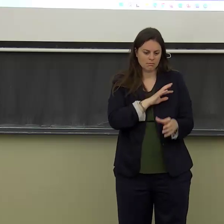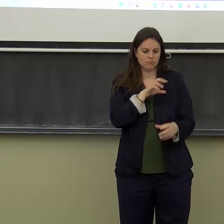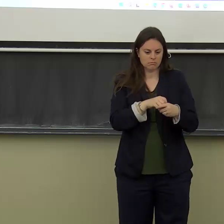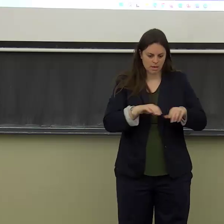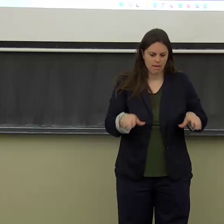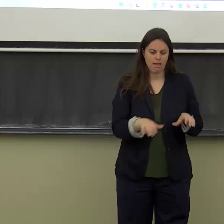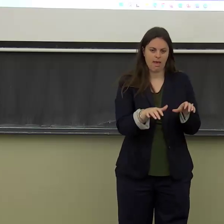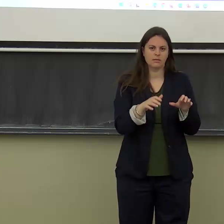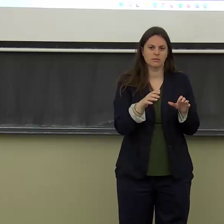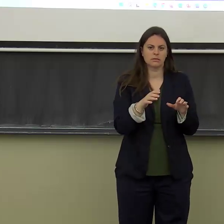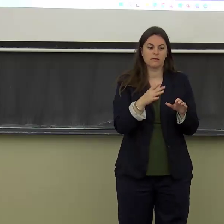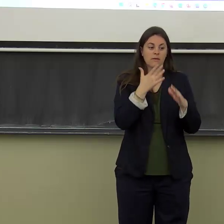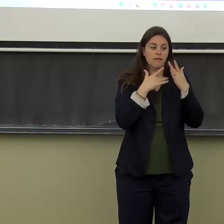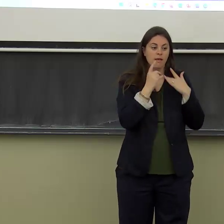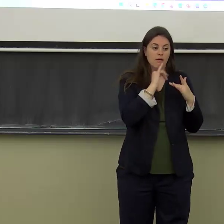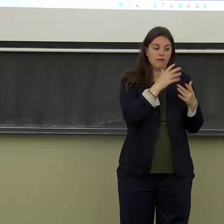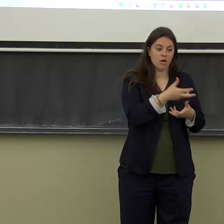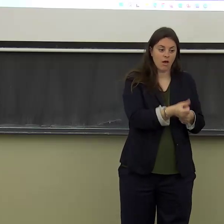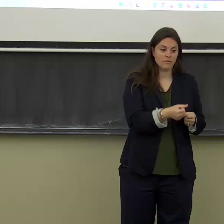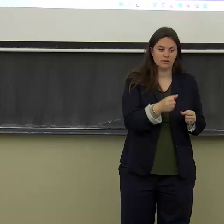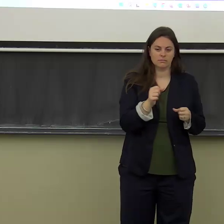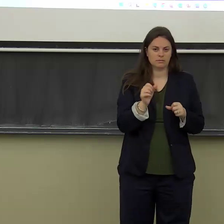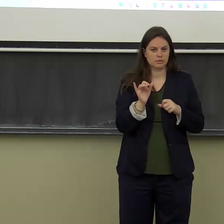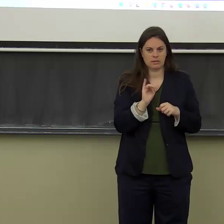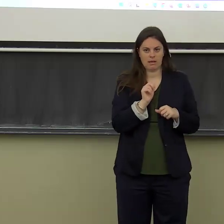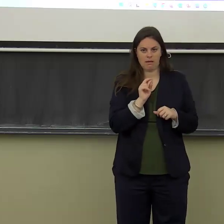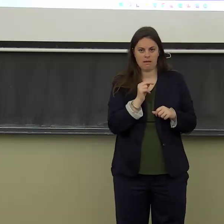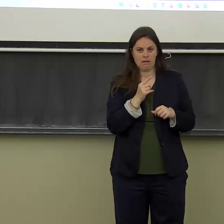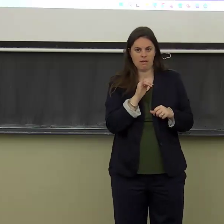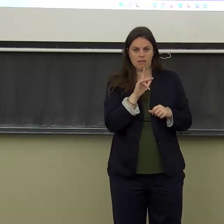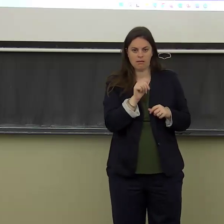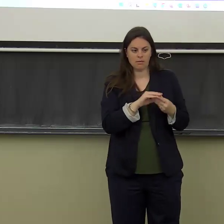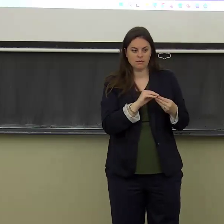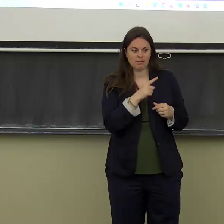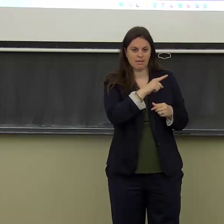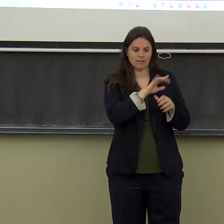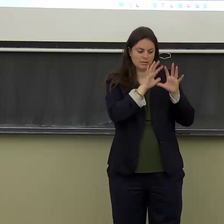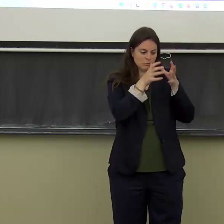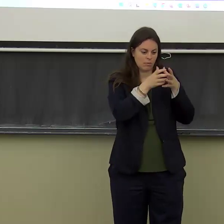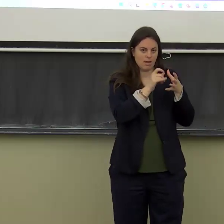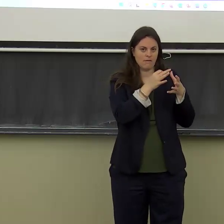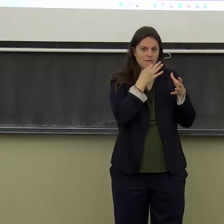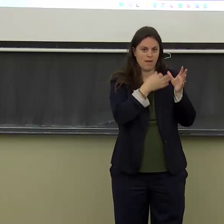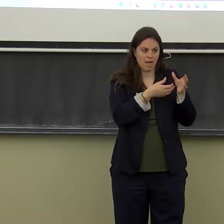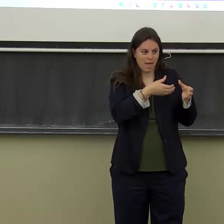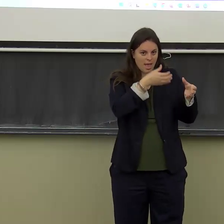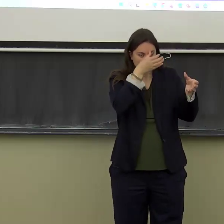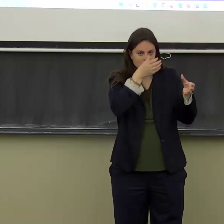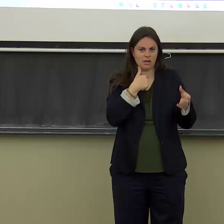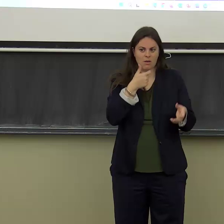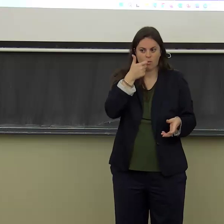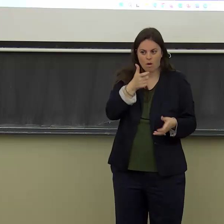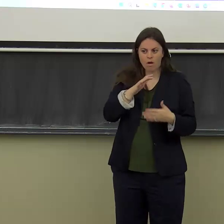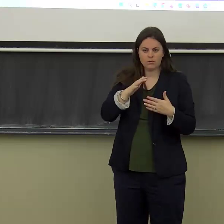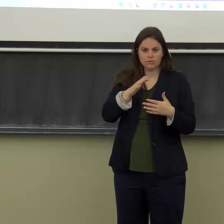of confidence, and exactly what Angelica was saying about the idea that this is a domain of experts. I watch people all the time say, I don't want to